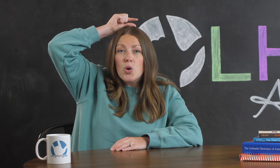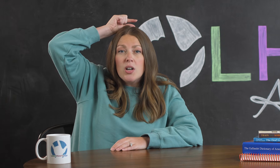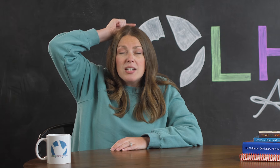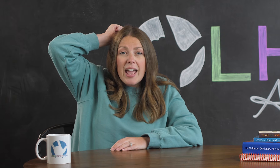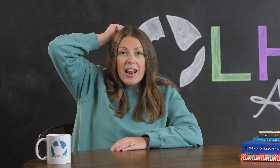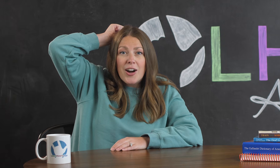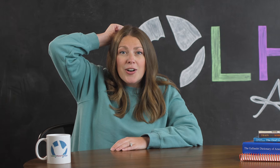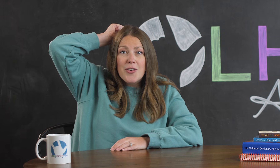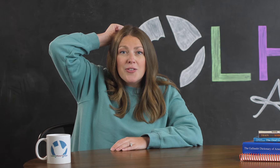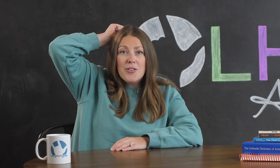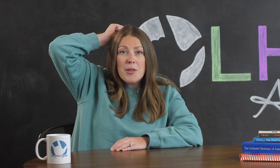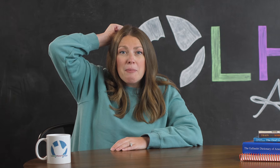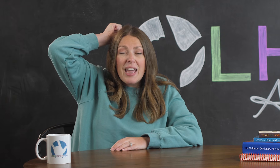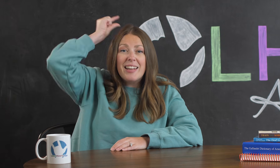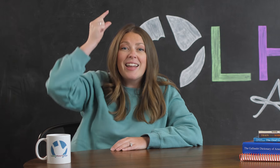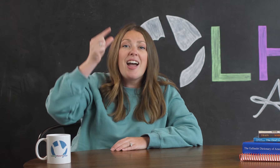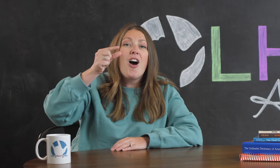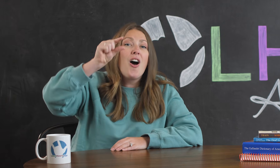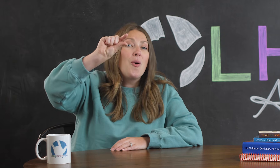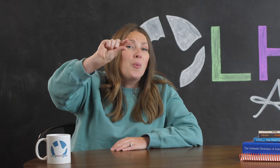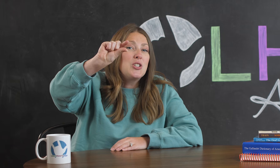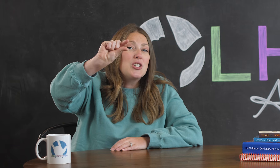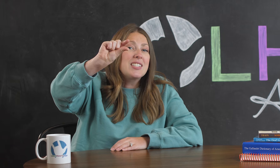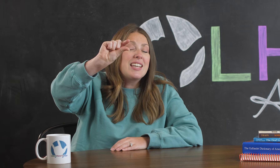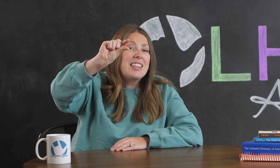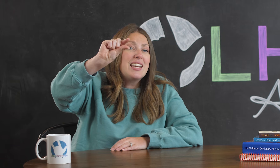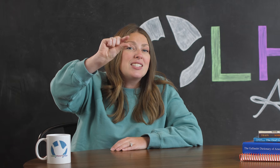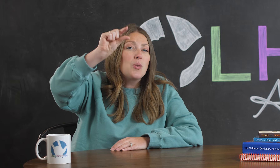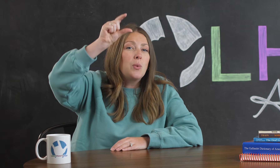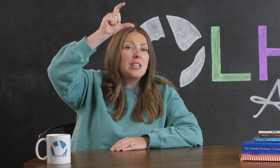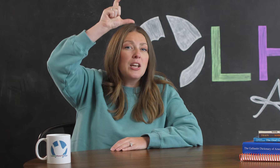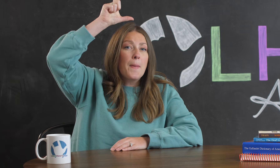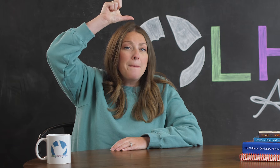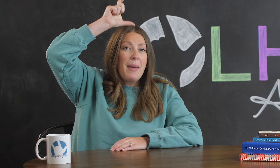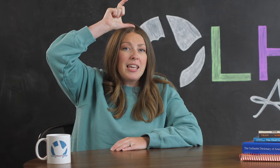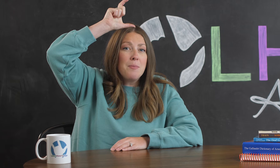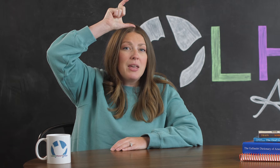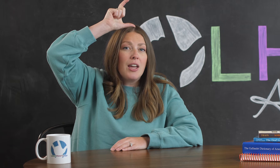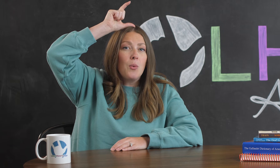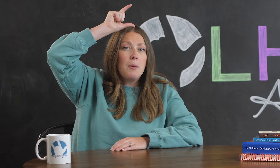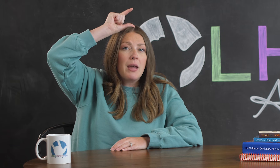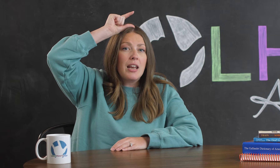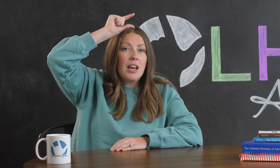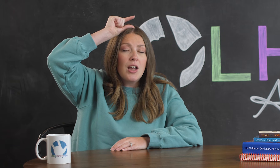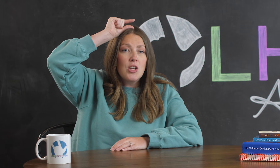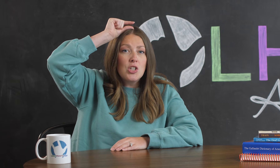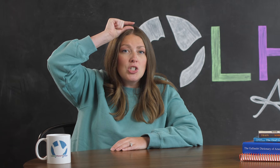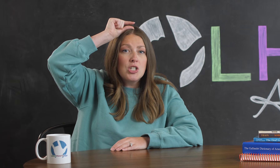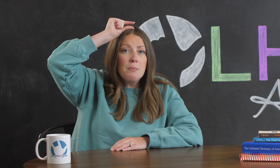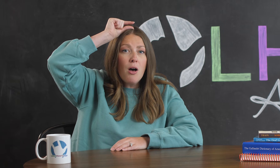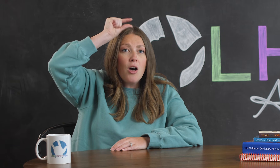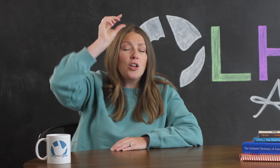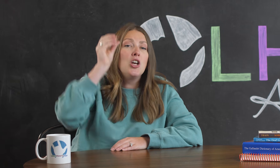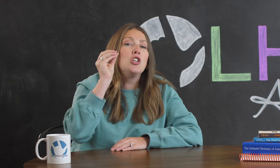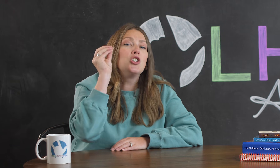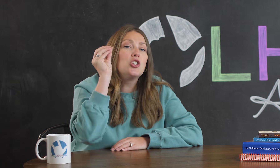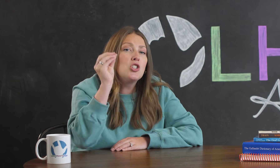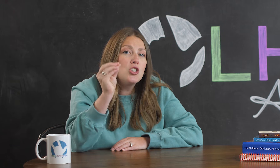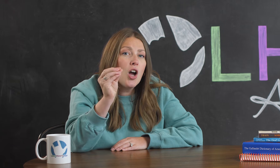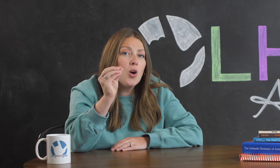short hair for the man was just like this. We didn't make it big, we made it small to show